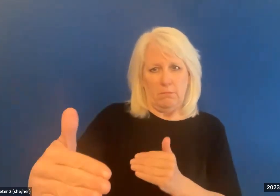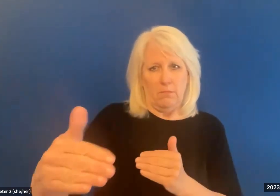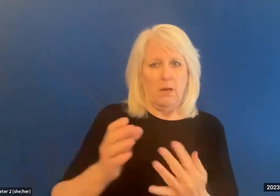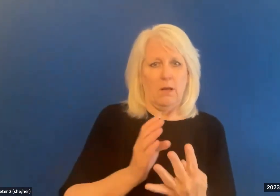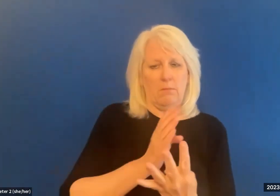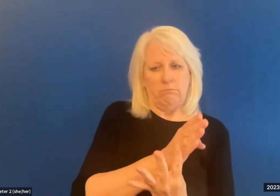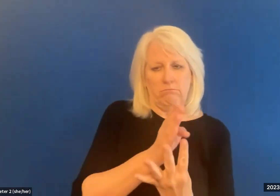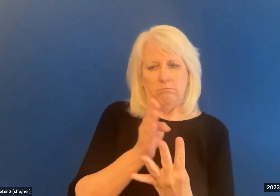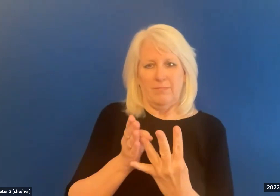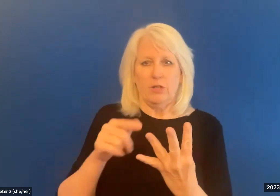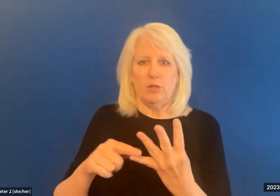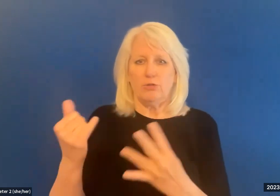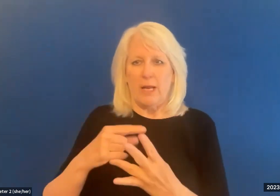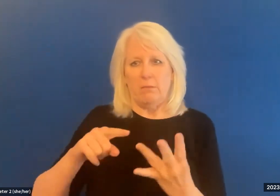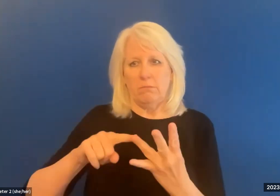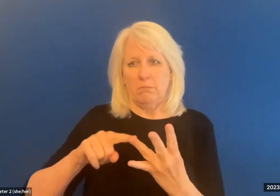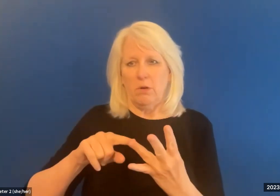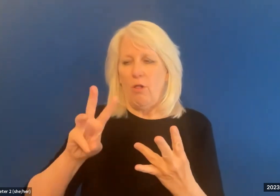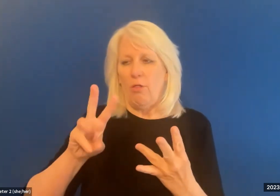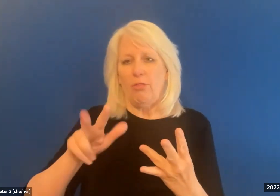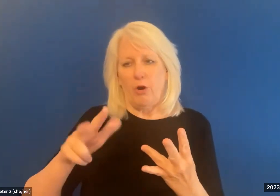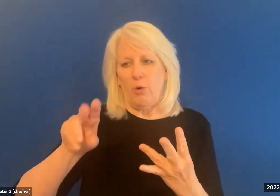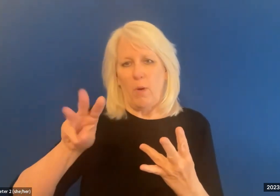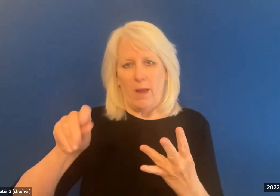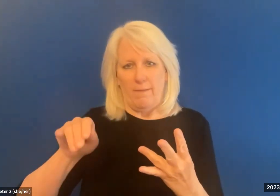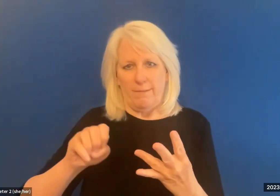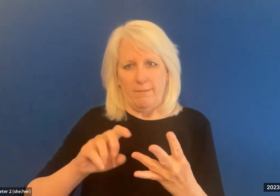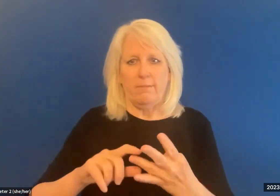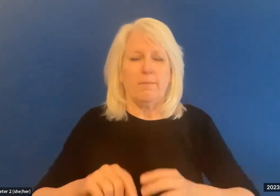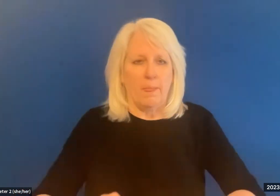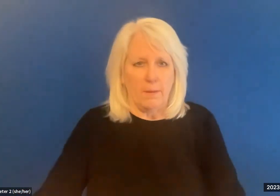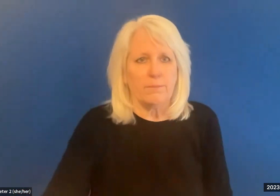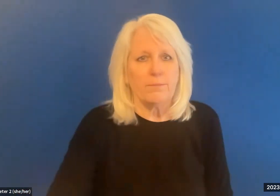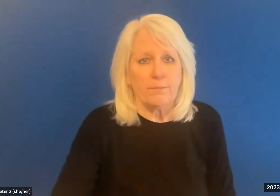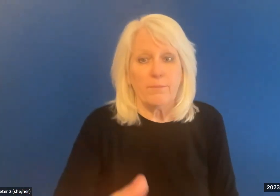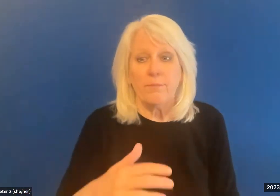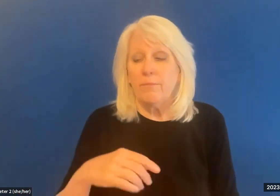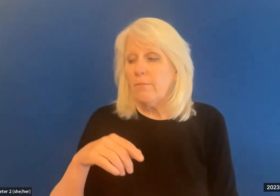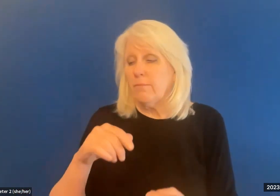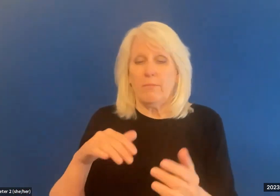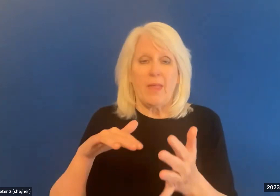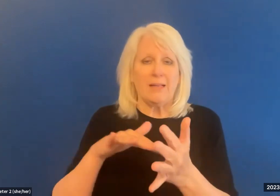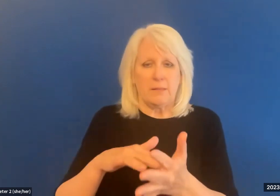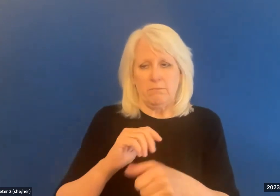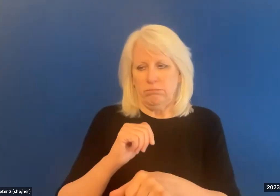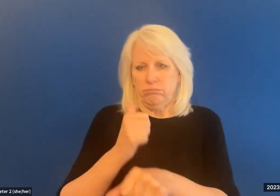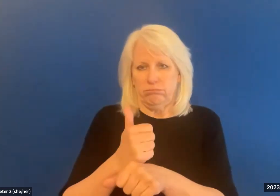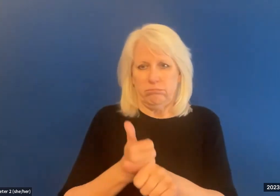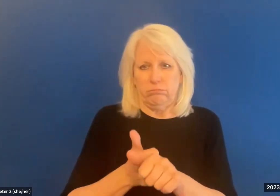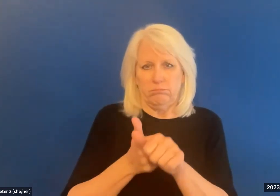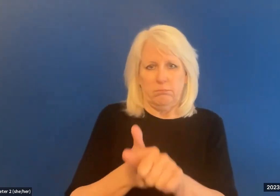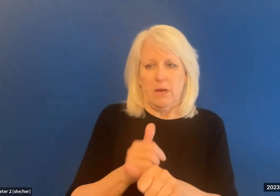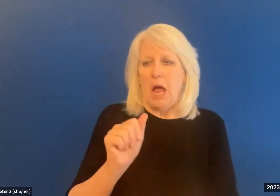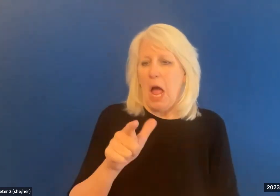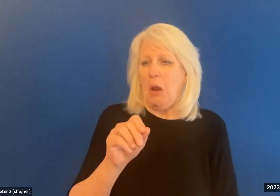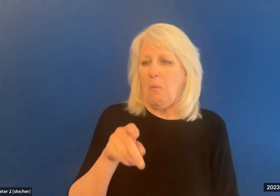disability in U.S. allopathic medical programs. The study was designed to benchmark and follow the number of allopathic